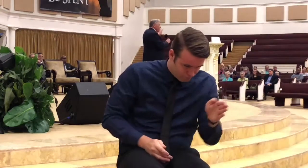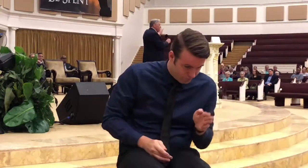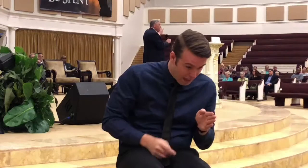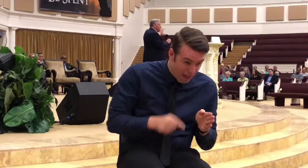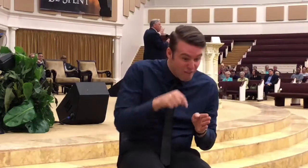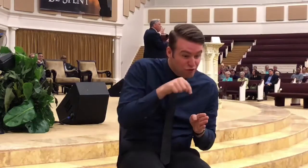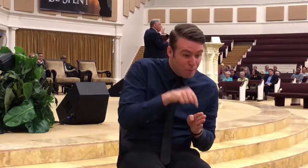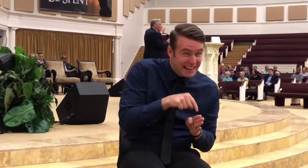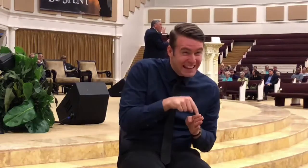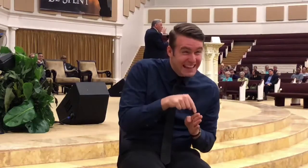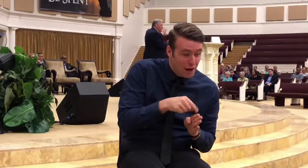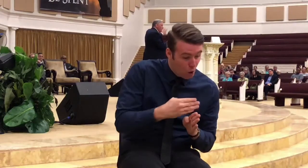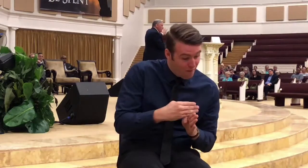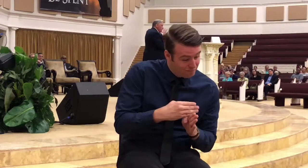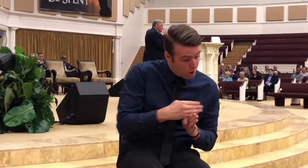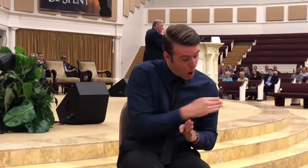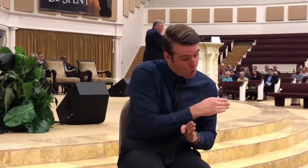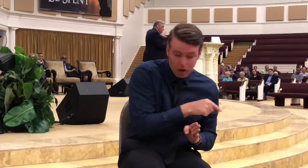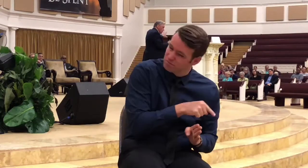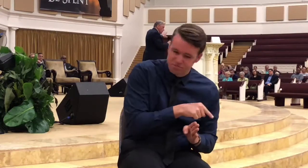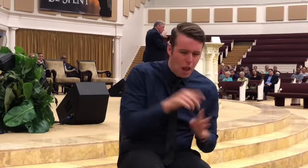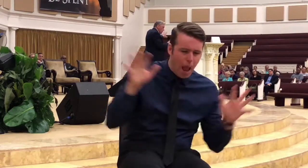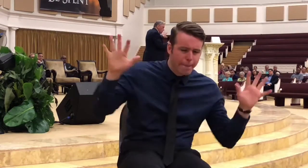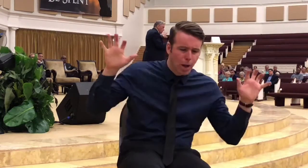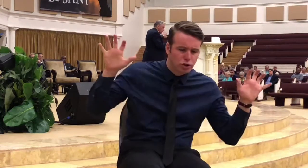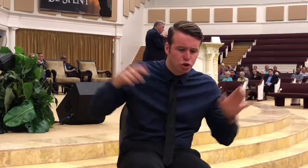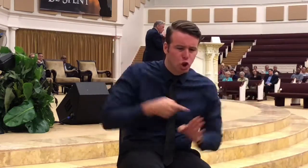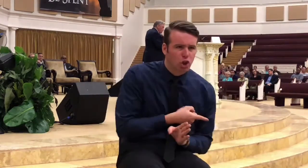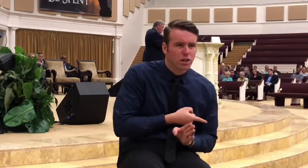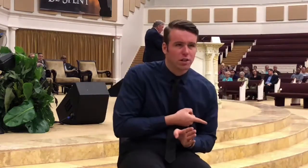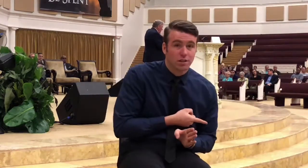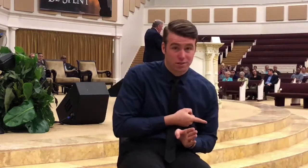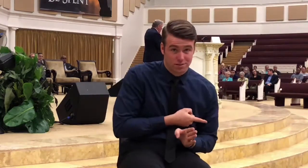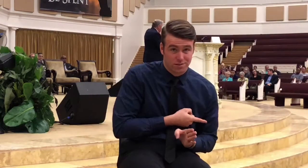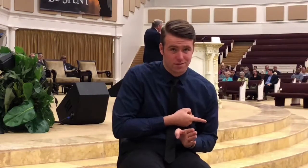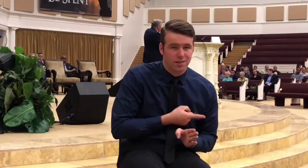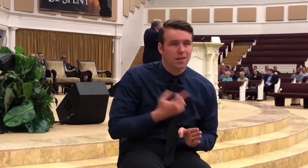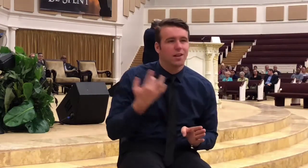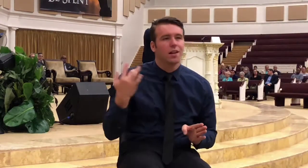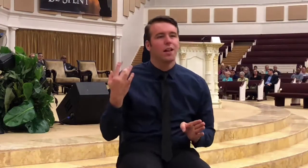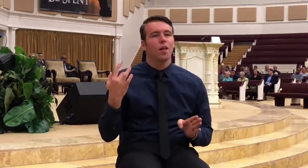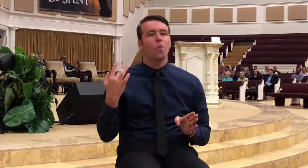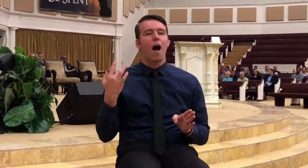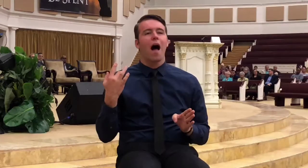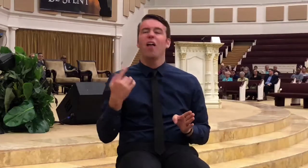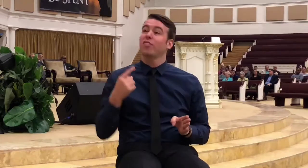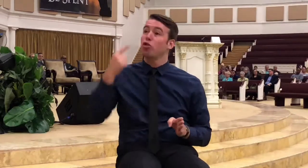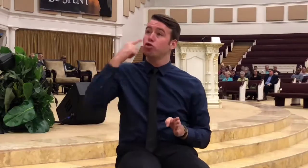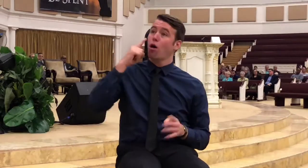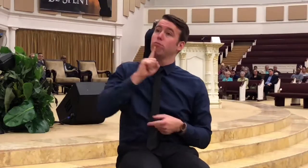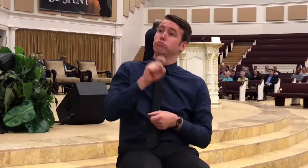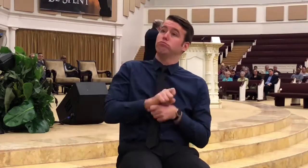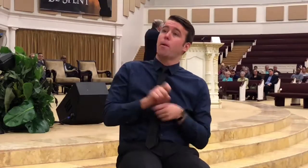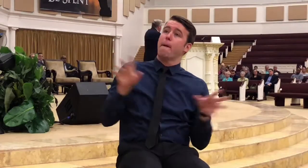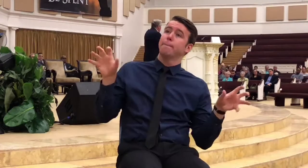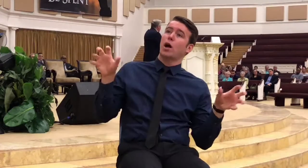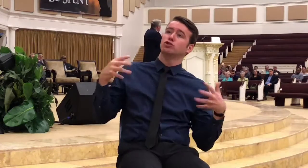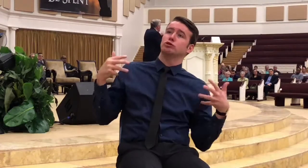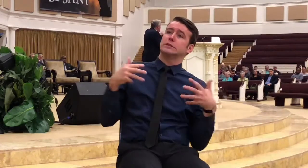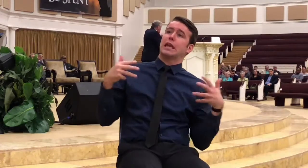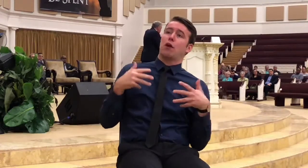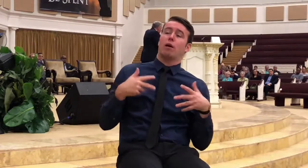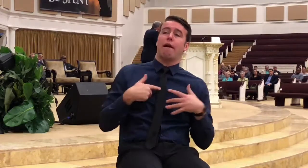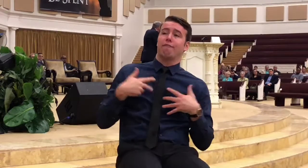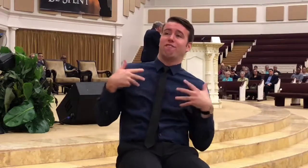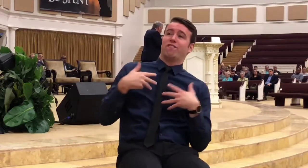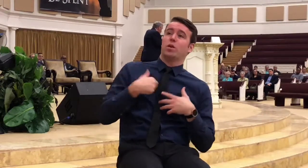from here forward is monsters. Because that's what they thought. And they had never gone